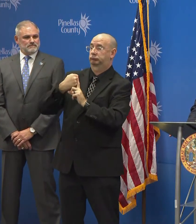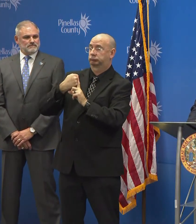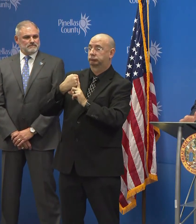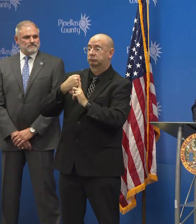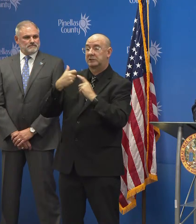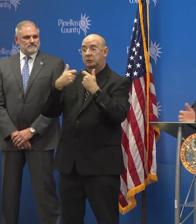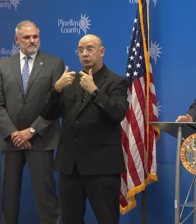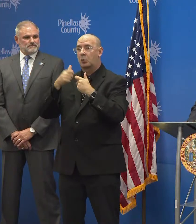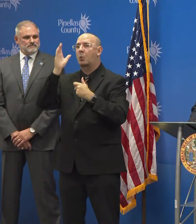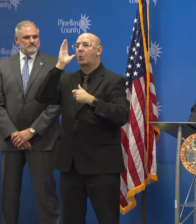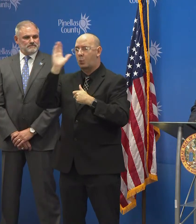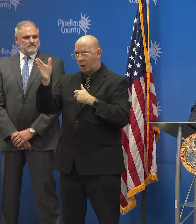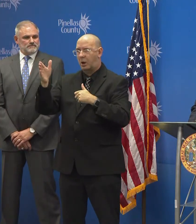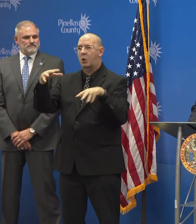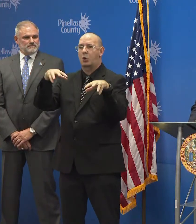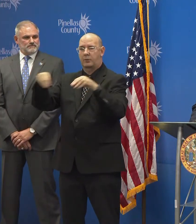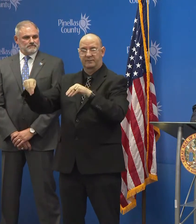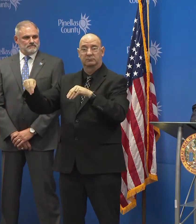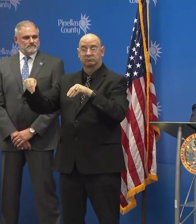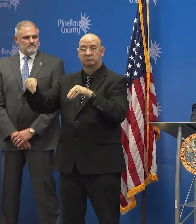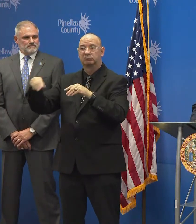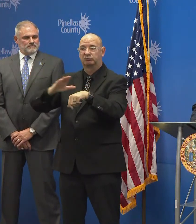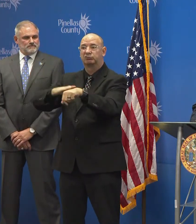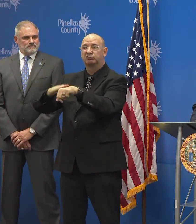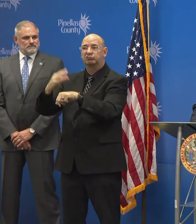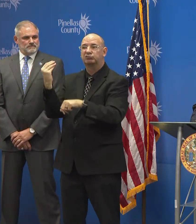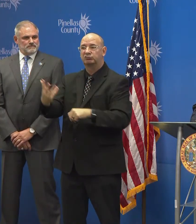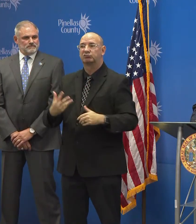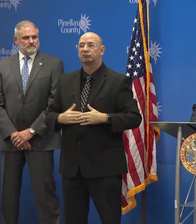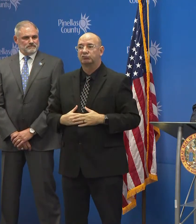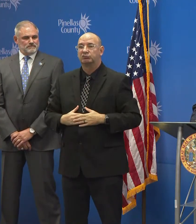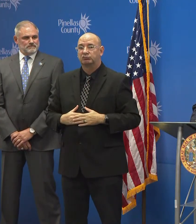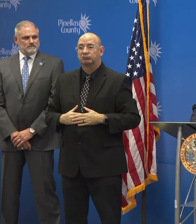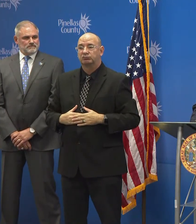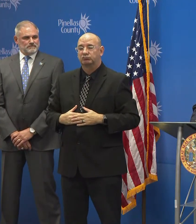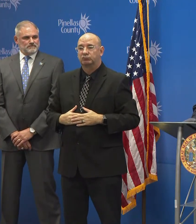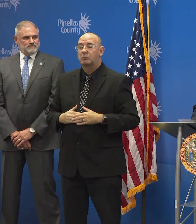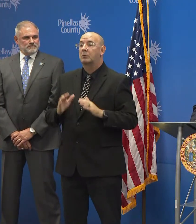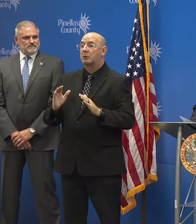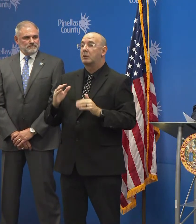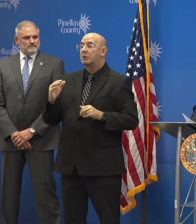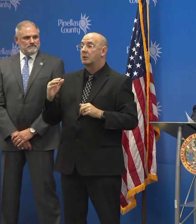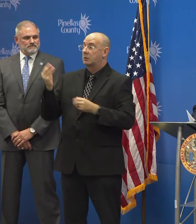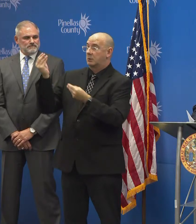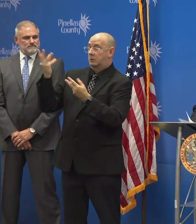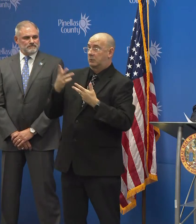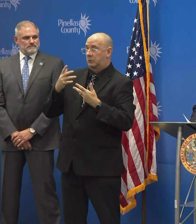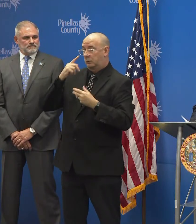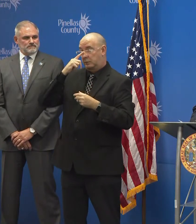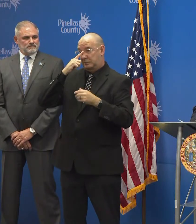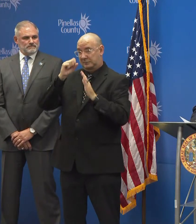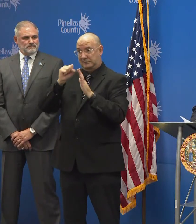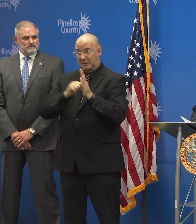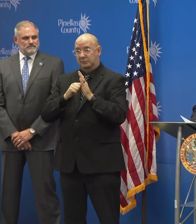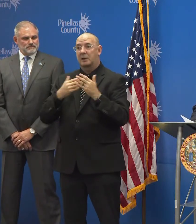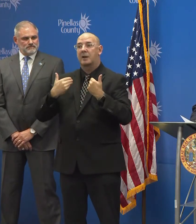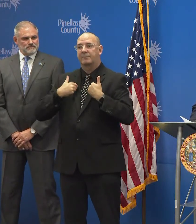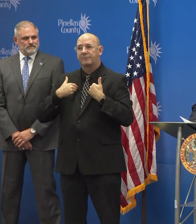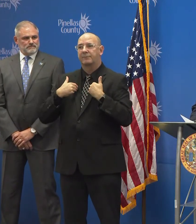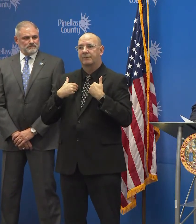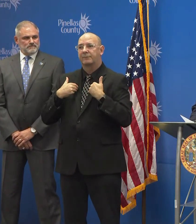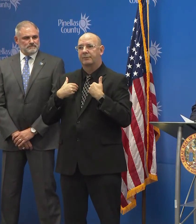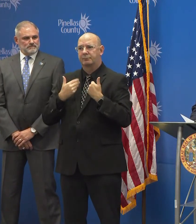than likely if you're on the Gulf Coast of Florida. We've now received at the state level 338 requests for assistance from local